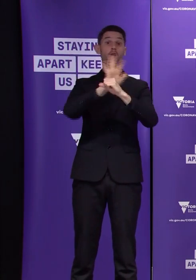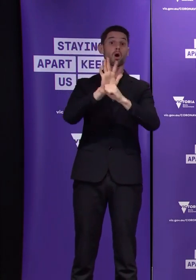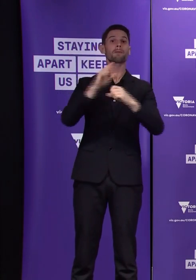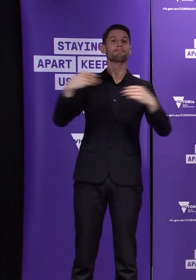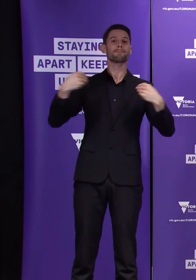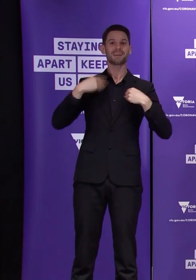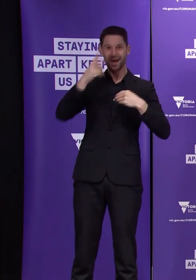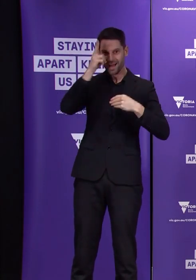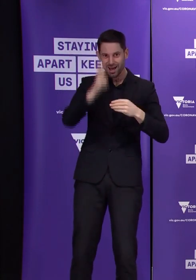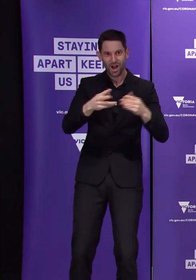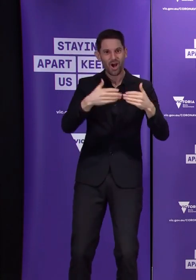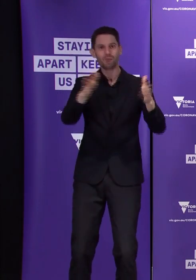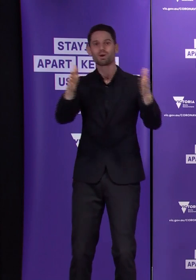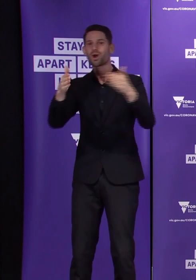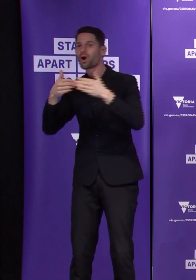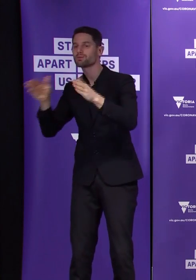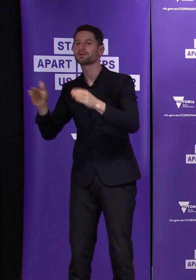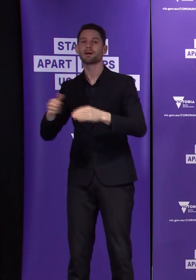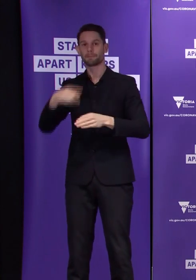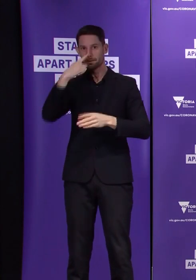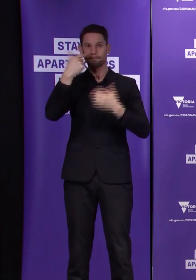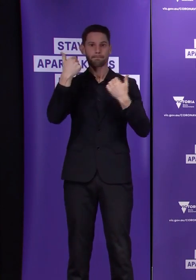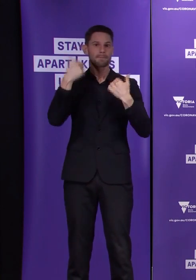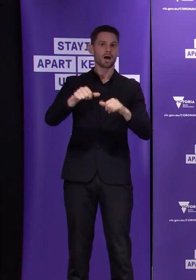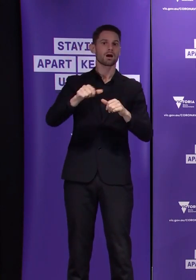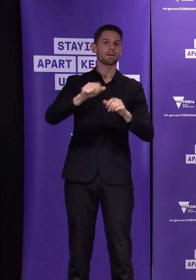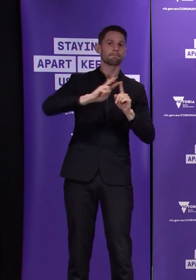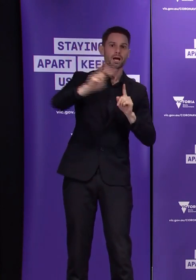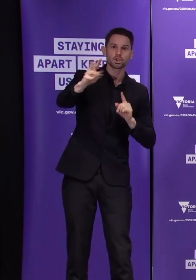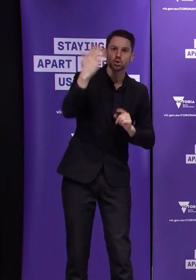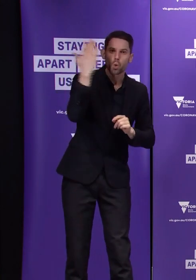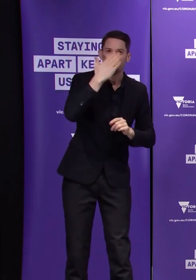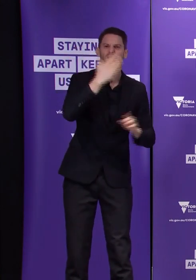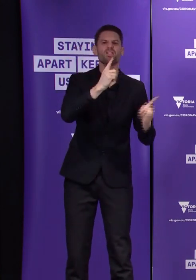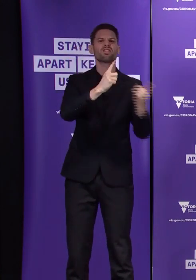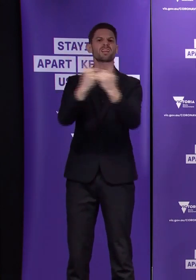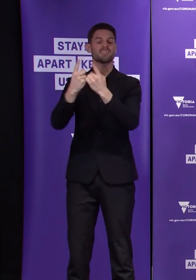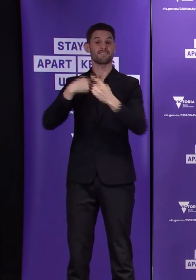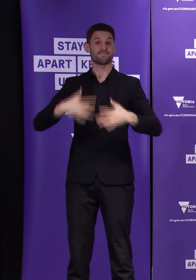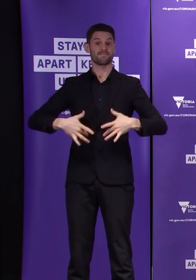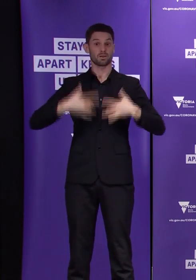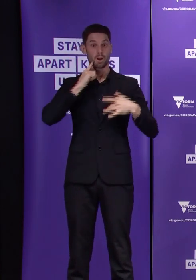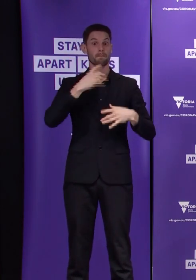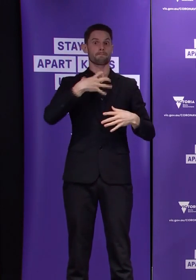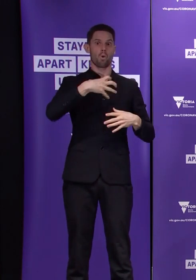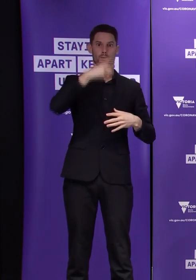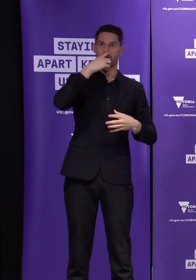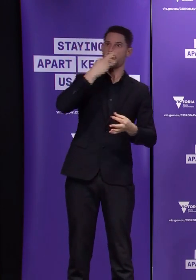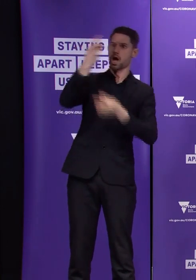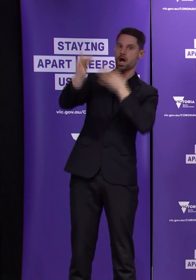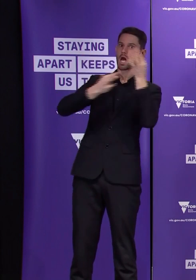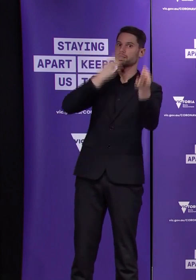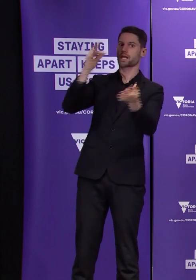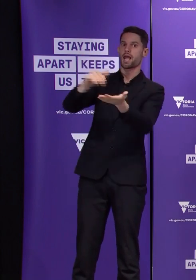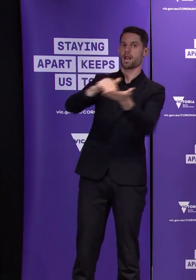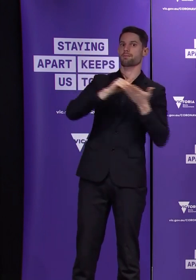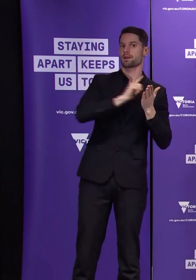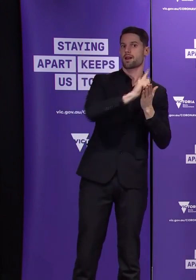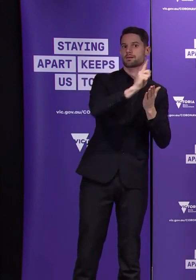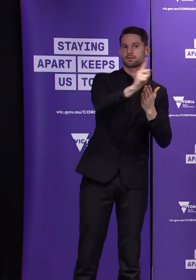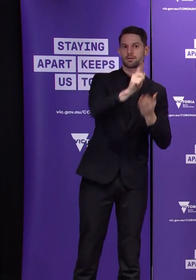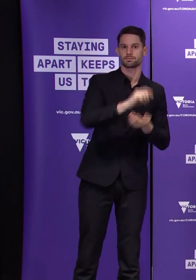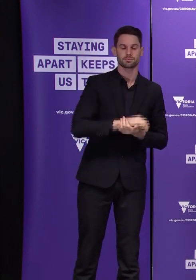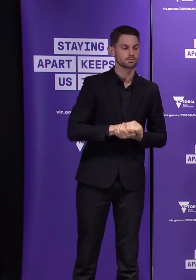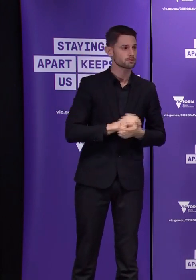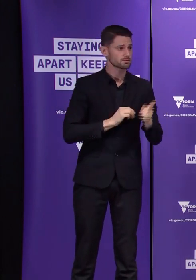life begins to return a little bit, we would expect demand to increase for services during that time. And is